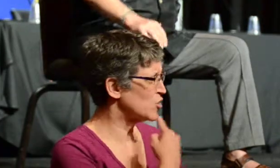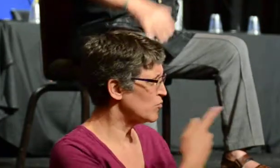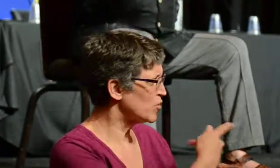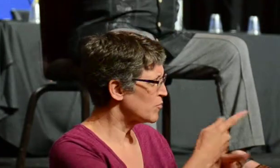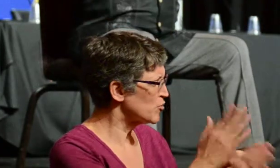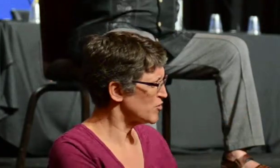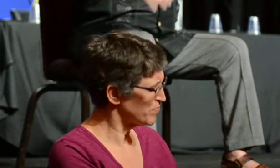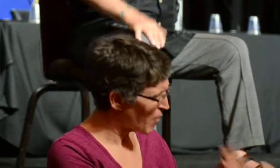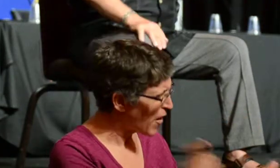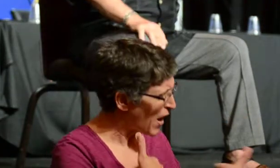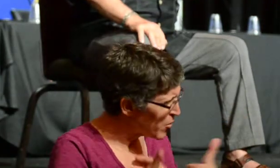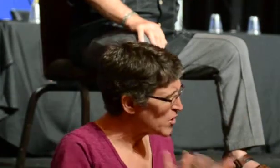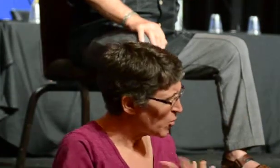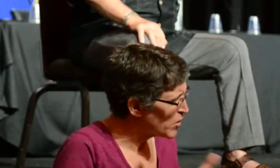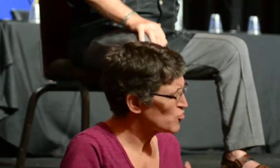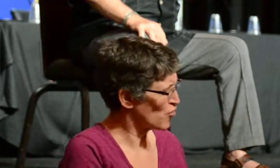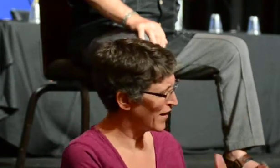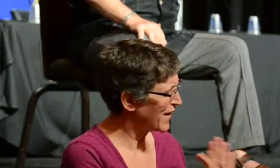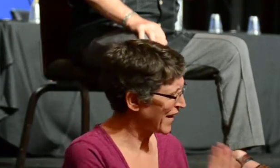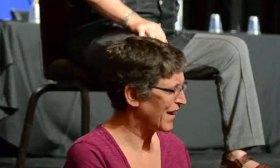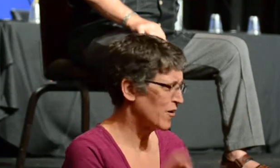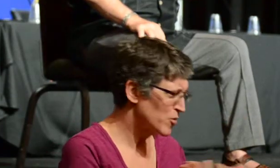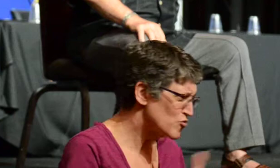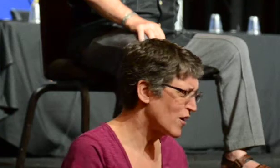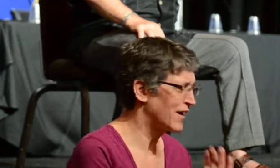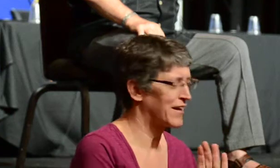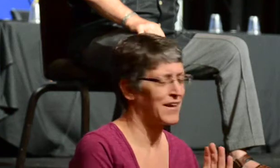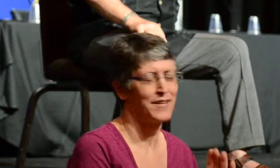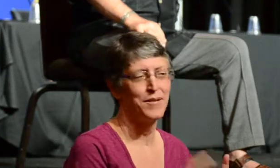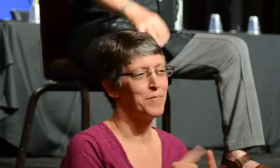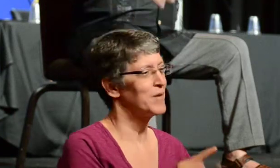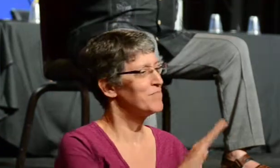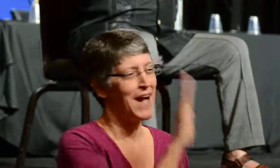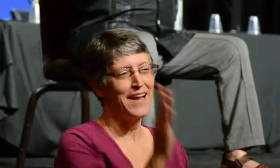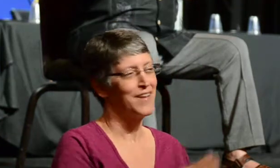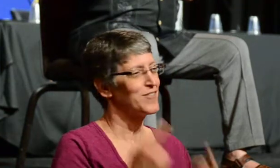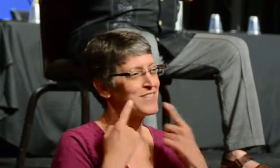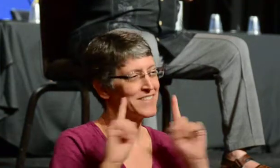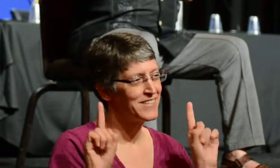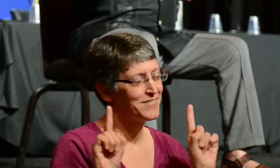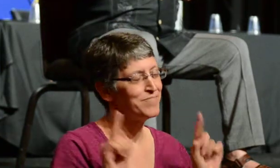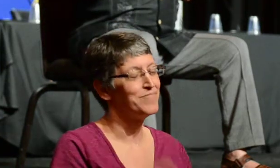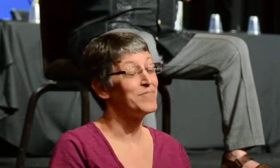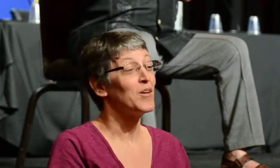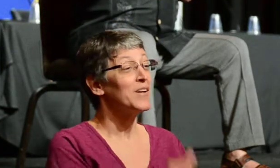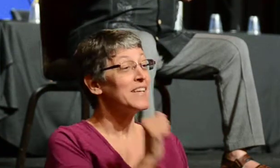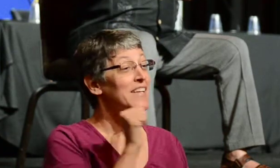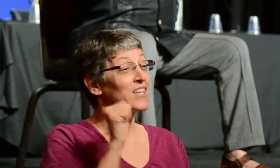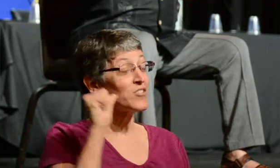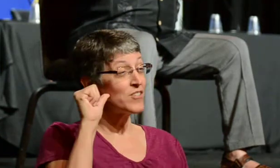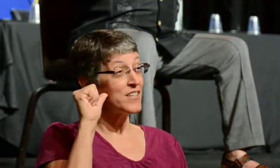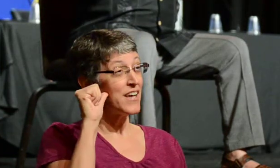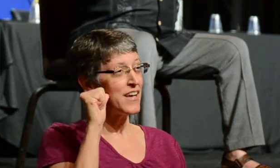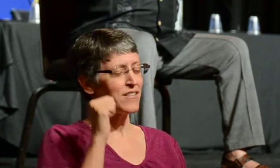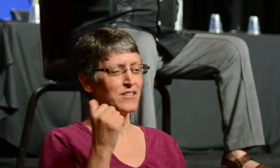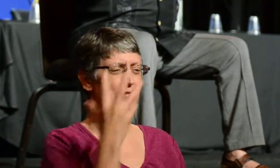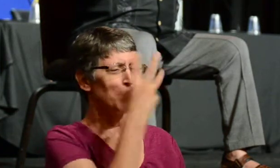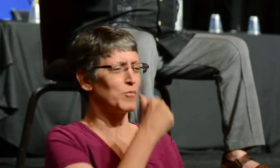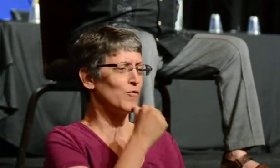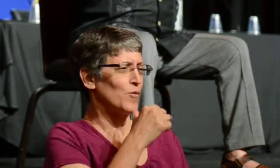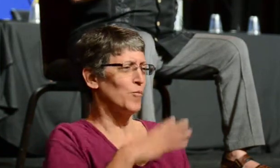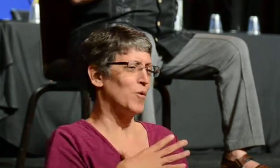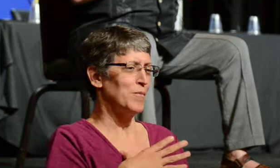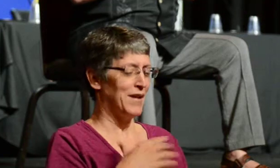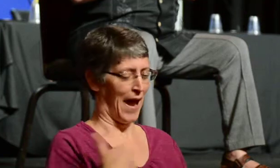try it again. I'd go into a studio and I never got it right. So yesterday, a lovely young